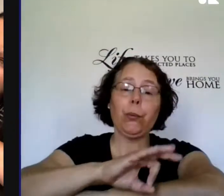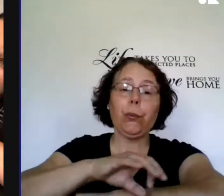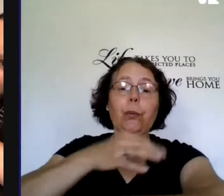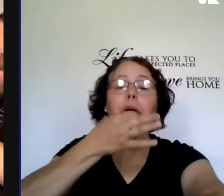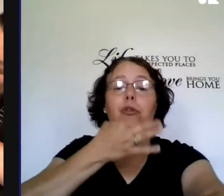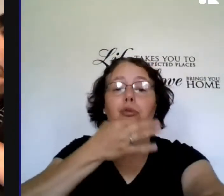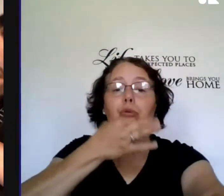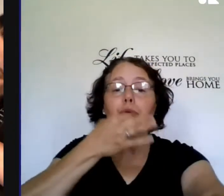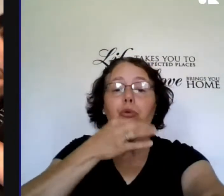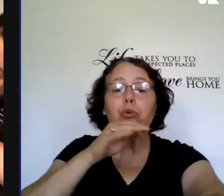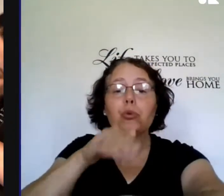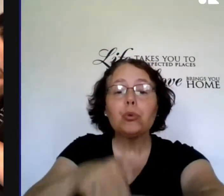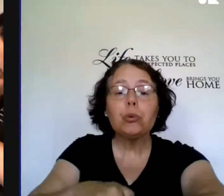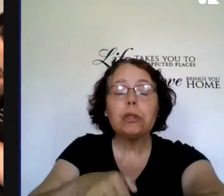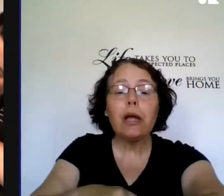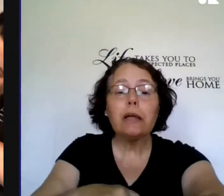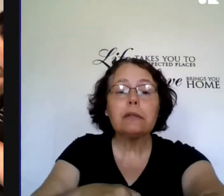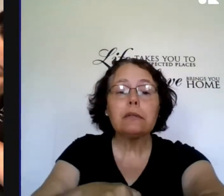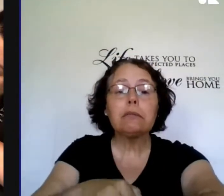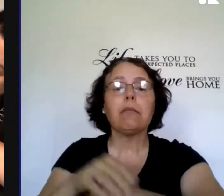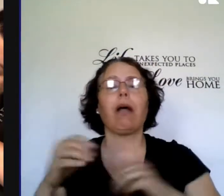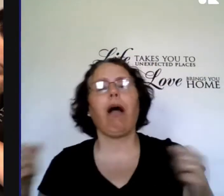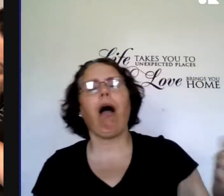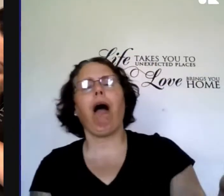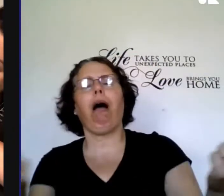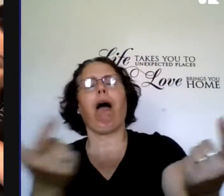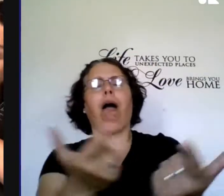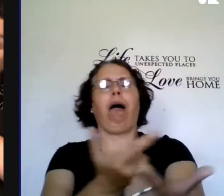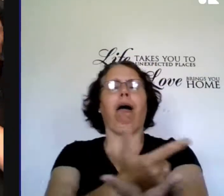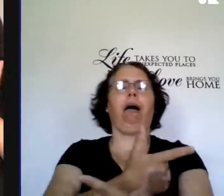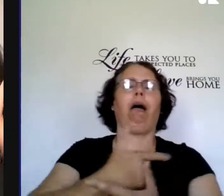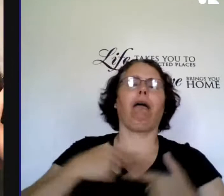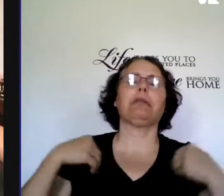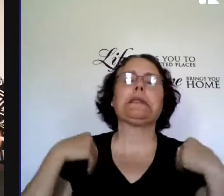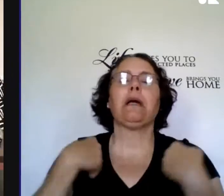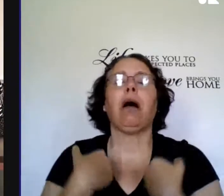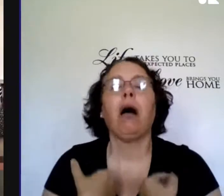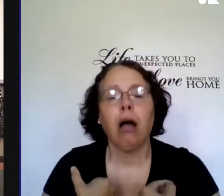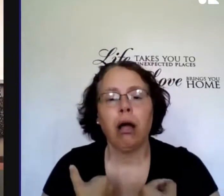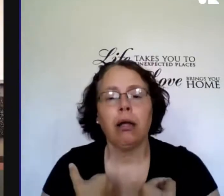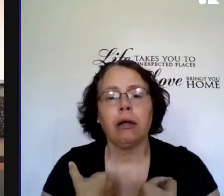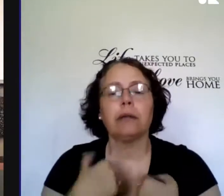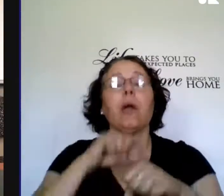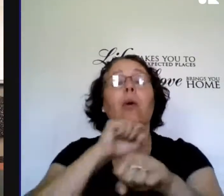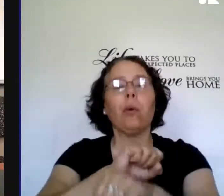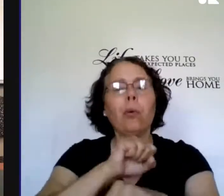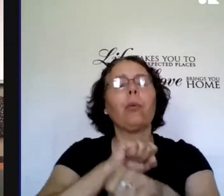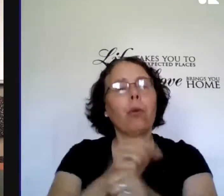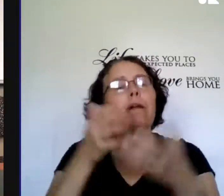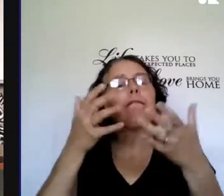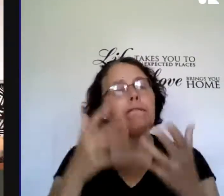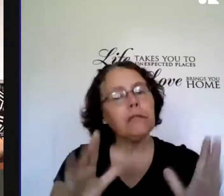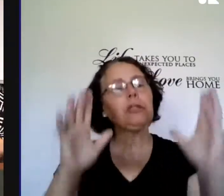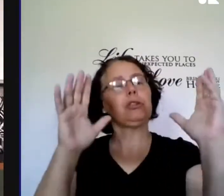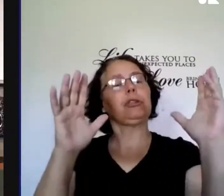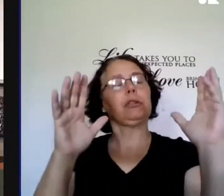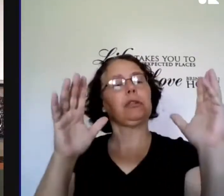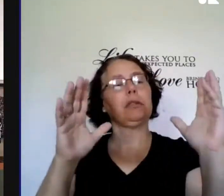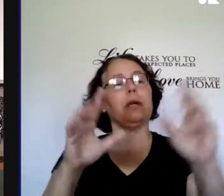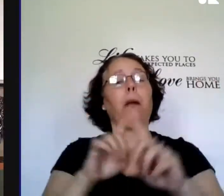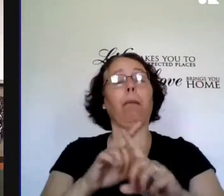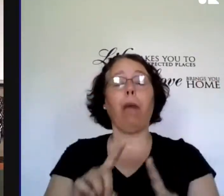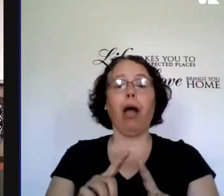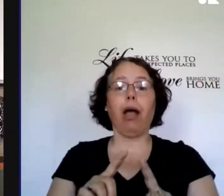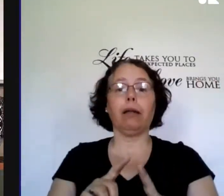Everyone's tired. All the work's done, but 5 fuzzy chicks want